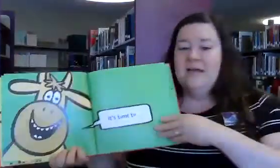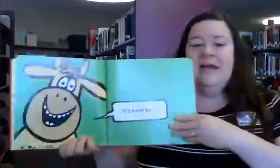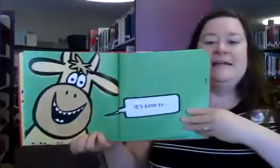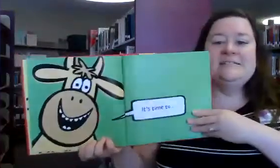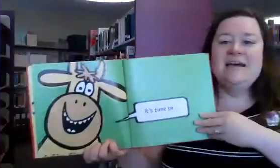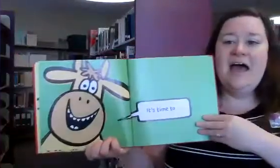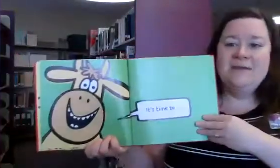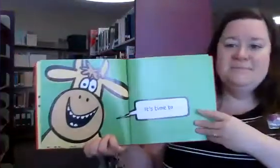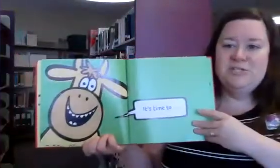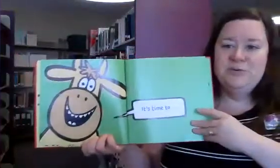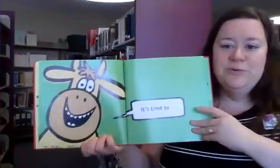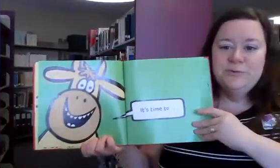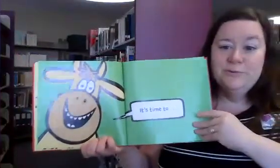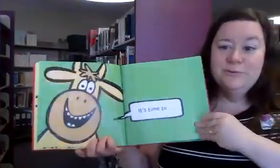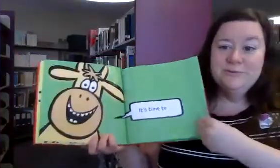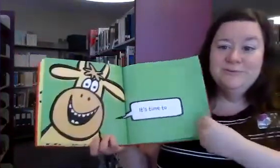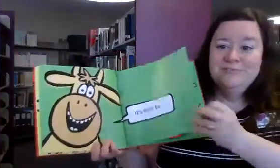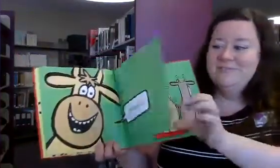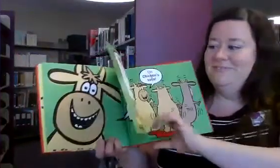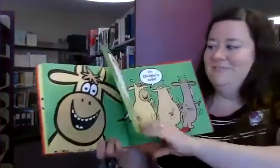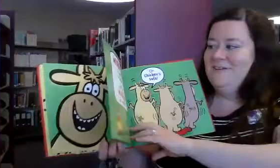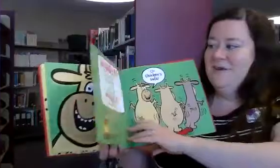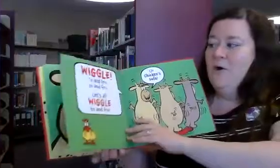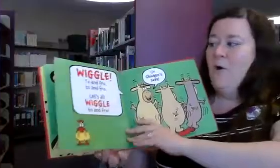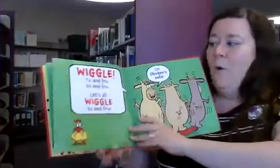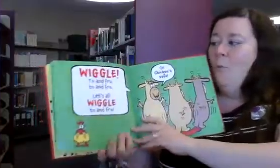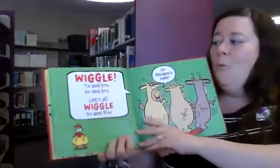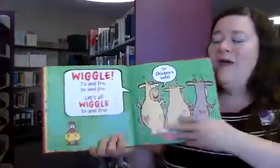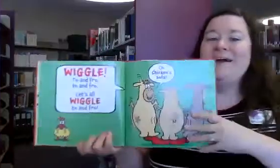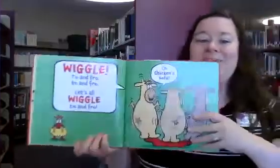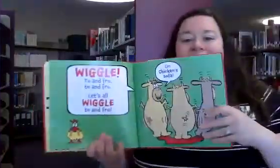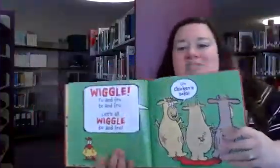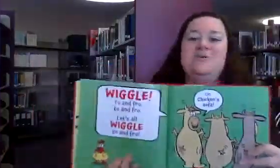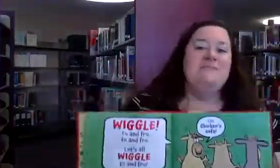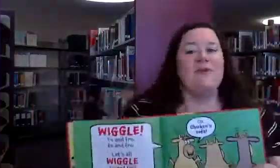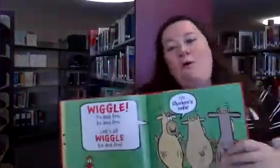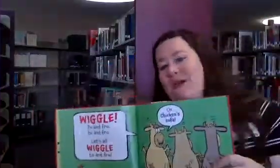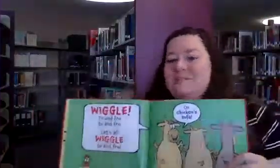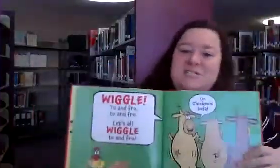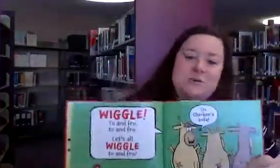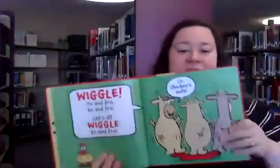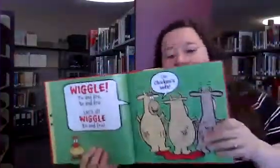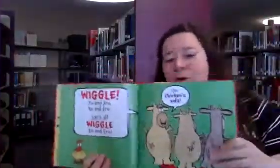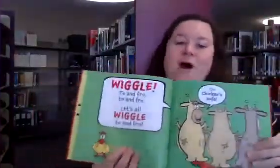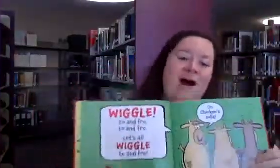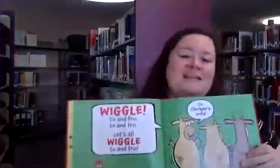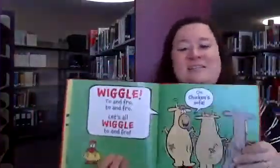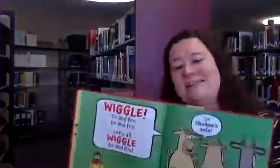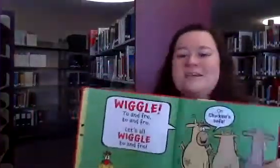It's time to wiggle to and fro, wiggle to and fro. On, let's